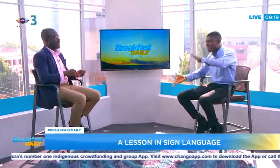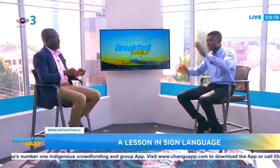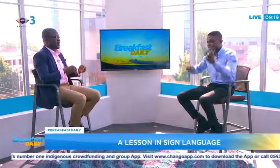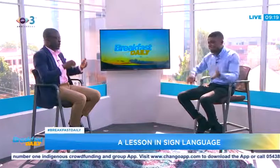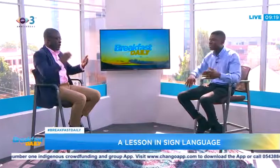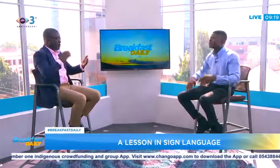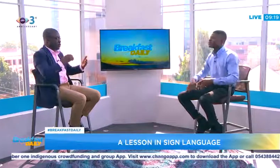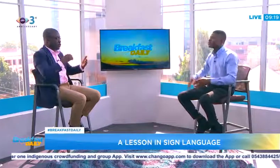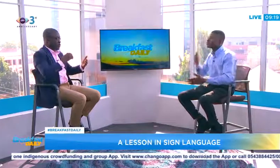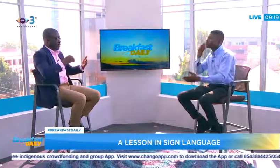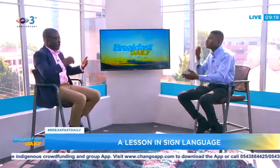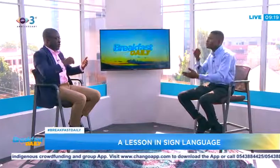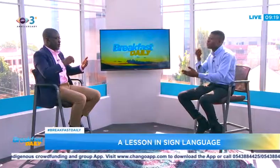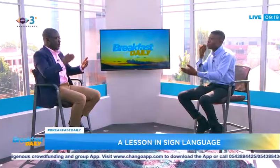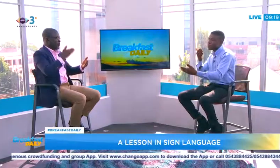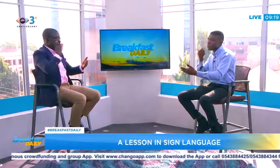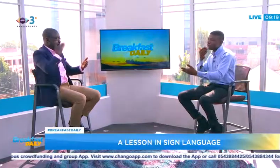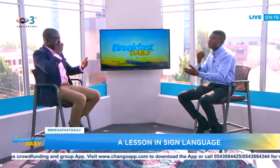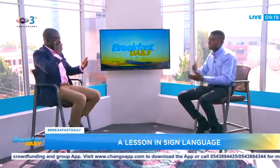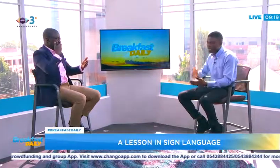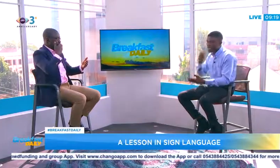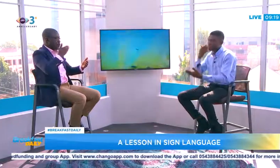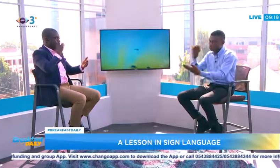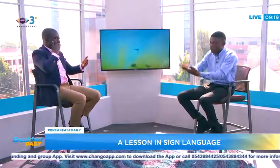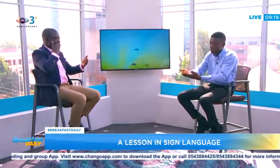its sign. Okay, wait. So it should be from your mouth. From my mouth. Yeah, so to the palm.